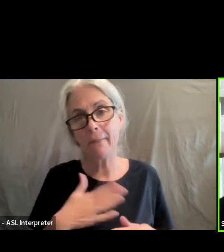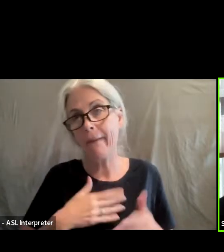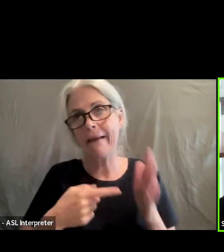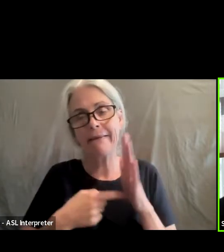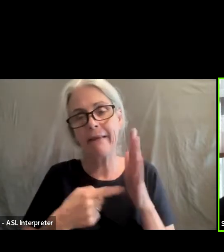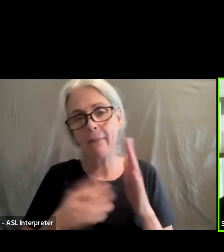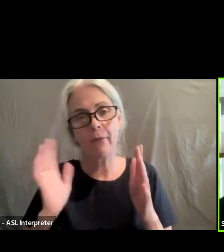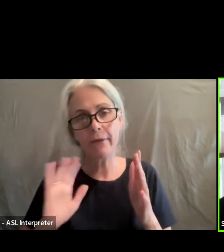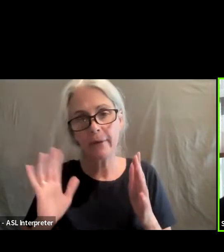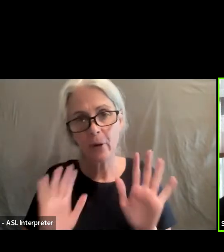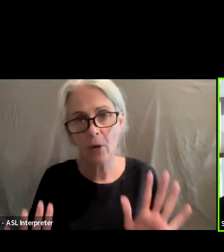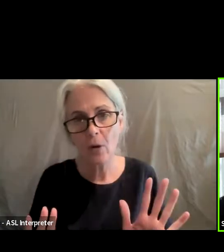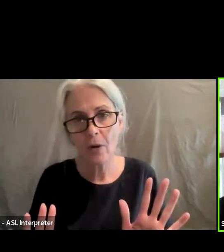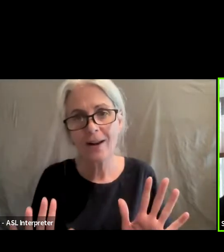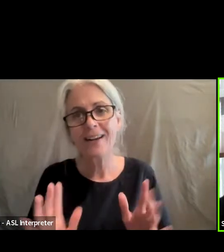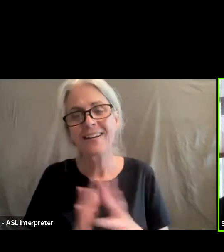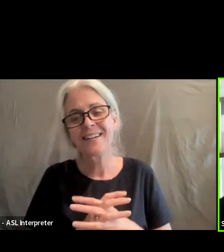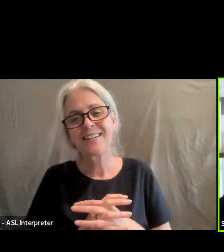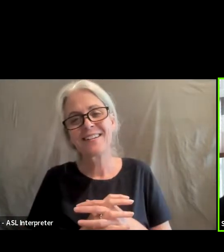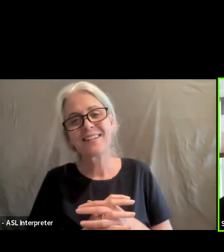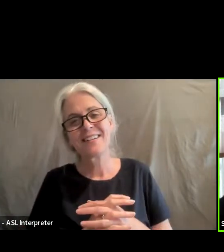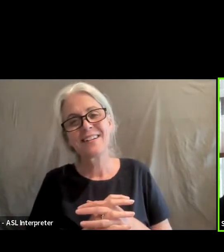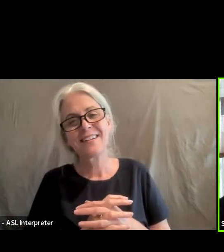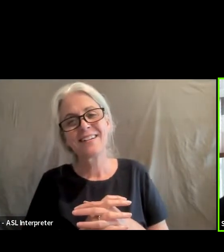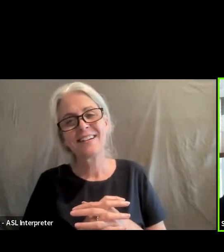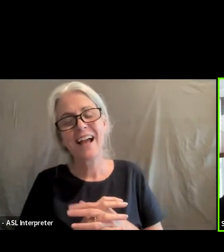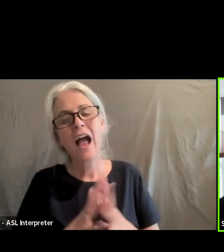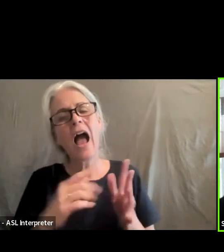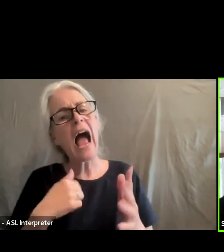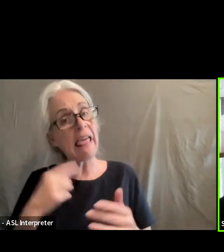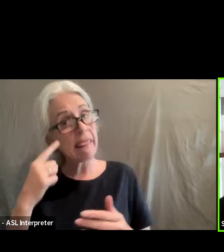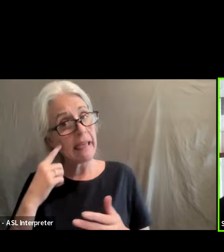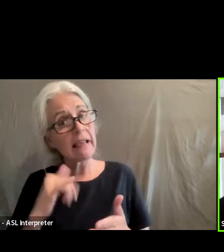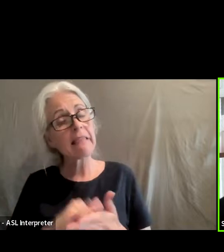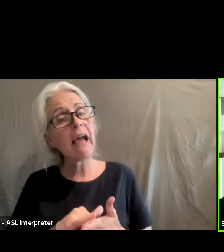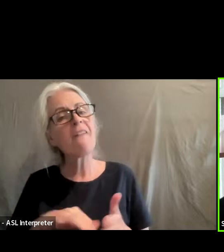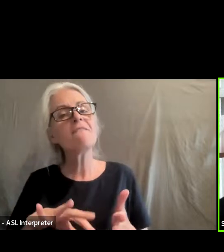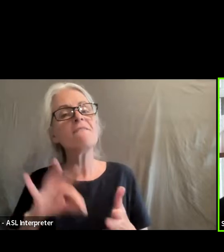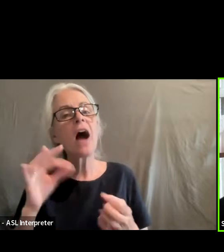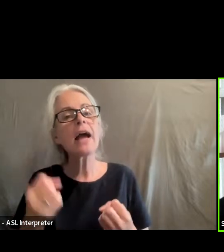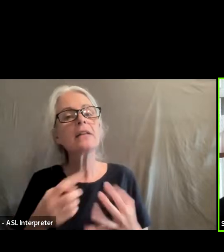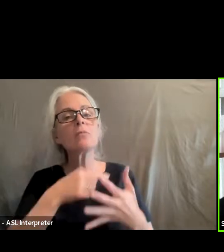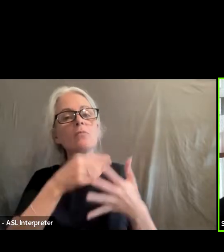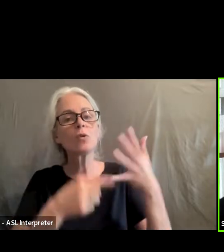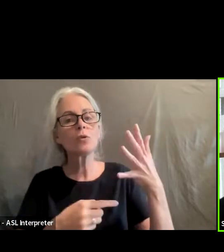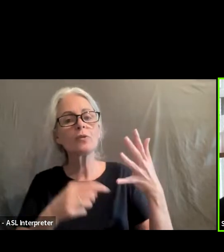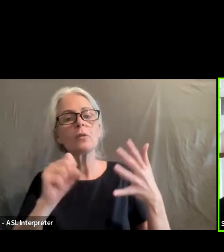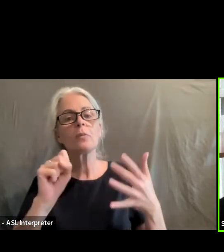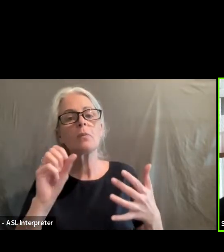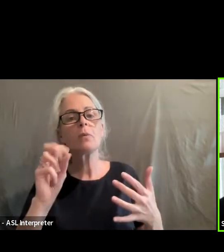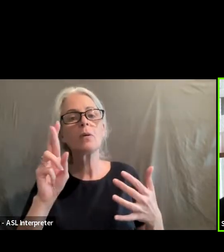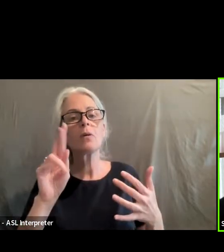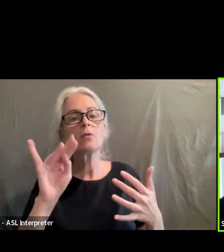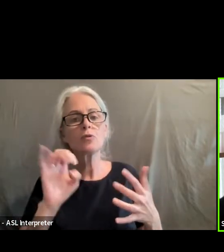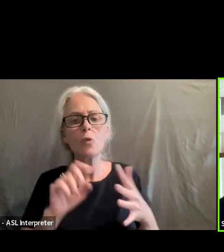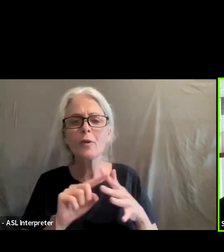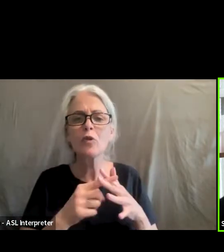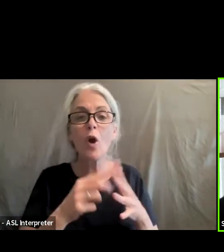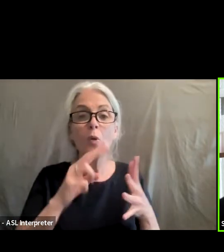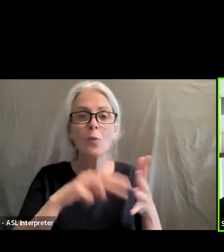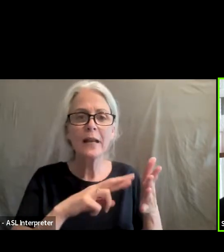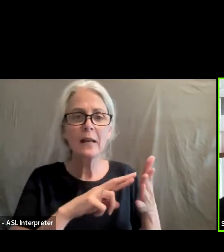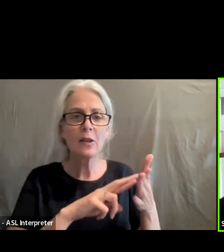student in the 80s. So, but I do think finding multiple sources to cite and reading the research, seeing